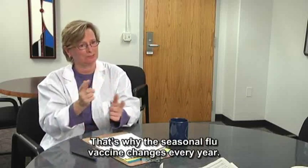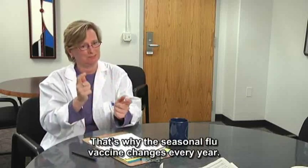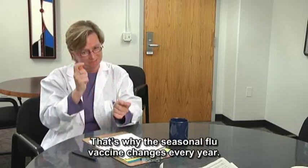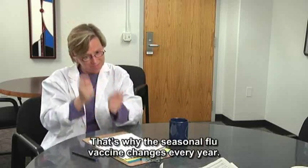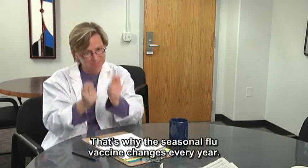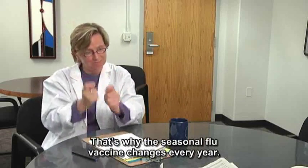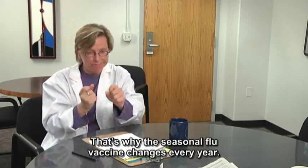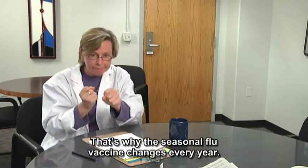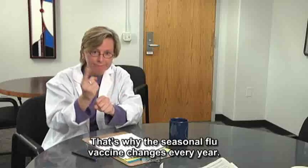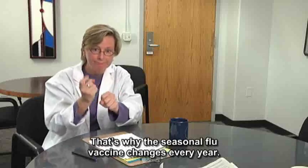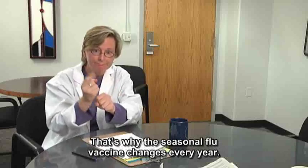vaccine changes every year.